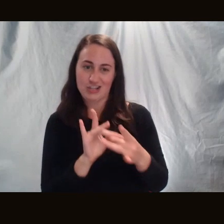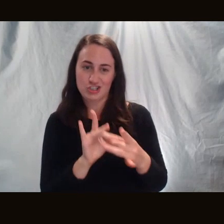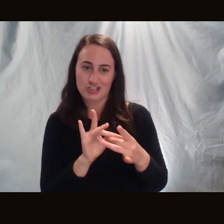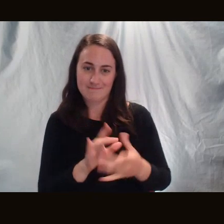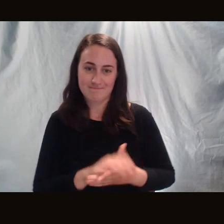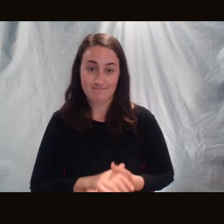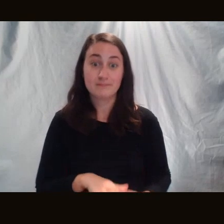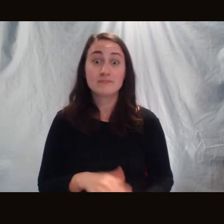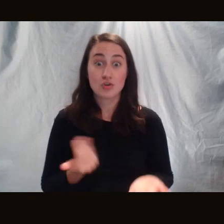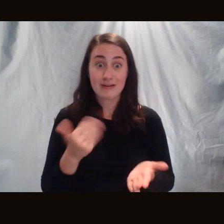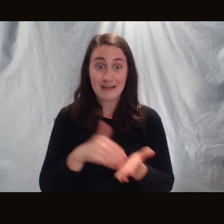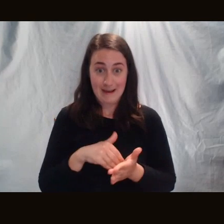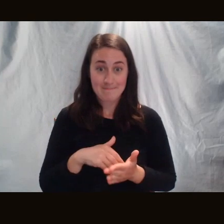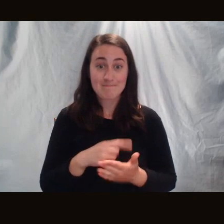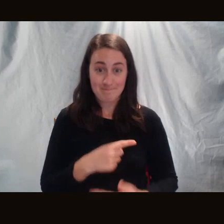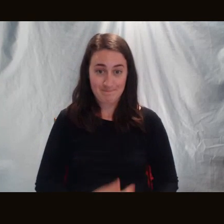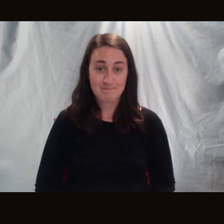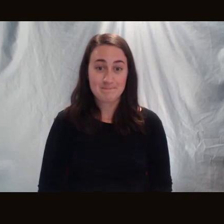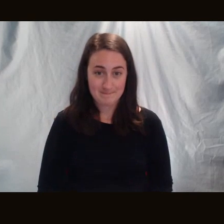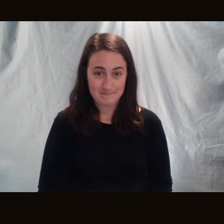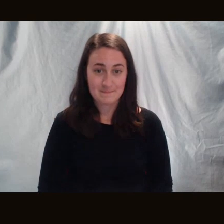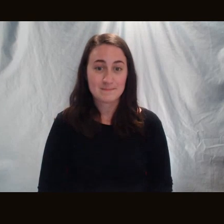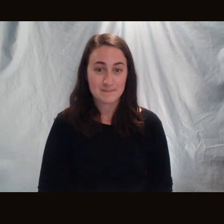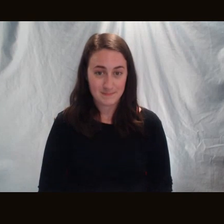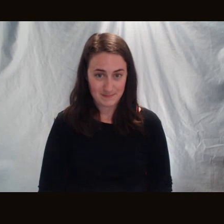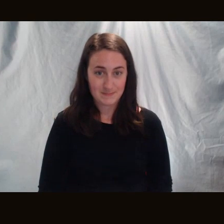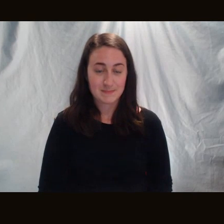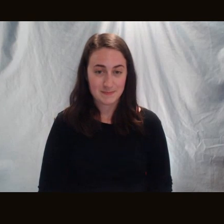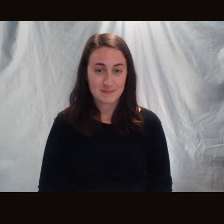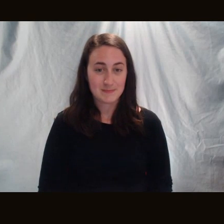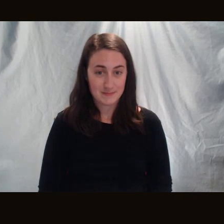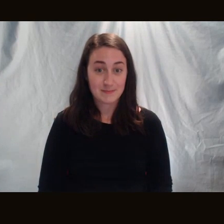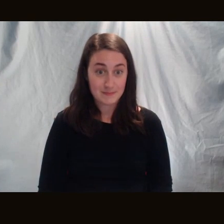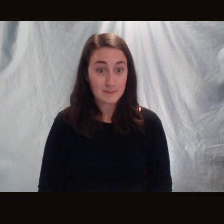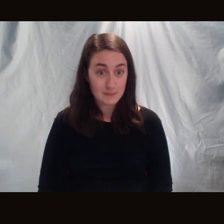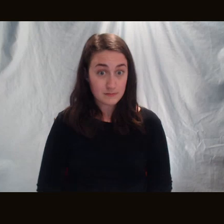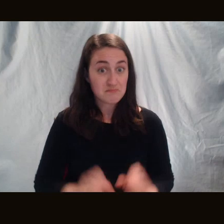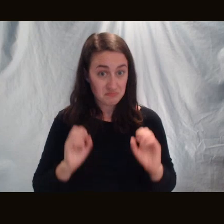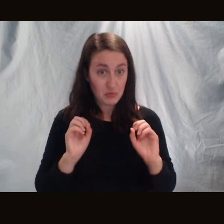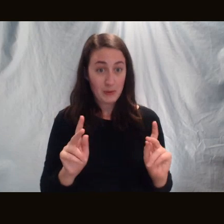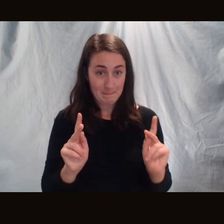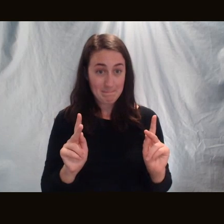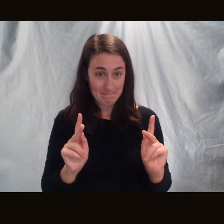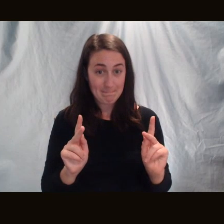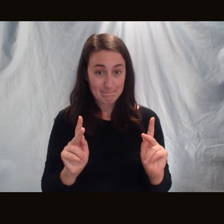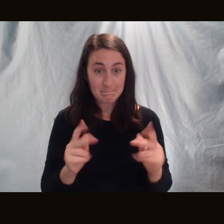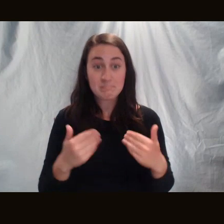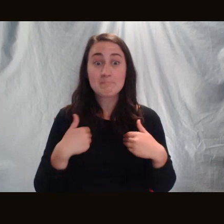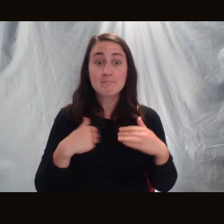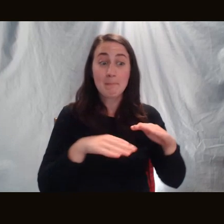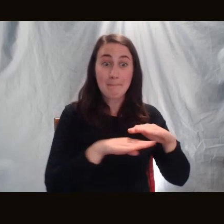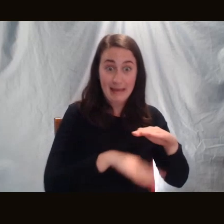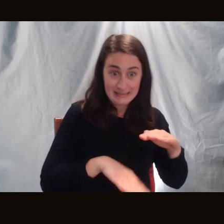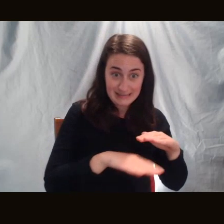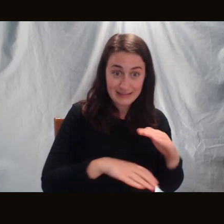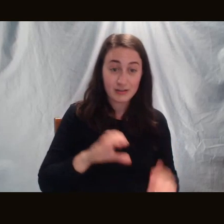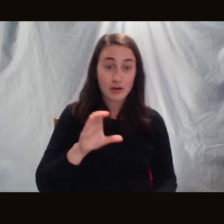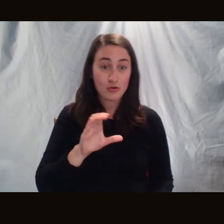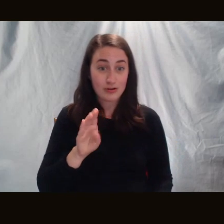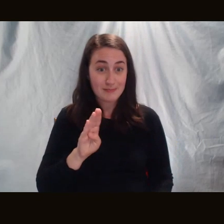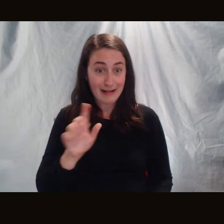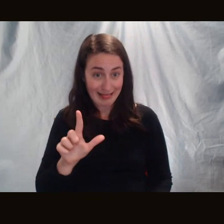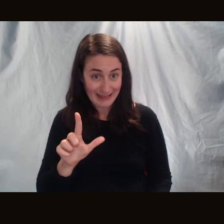2, 3, around 5, 6, 7. Okay, so far we have our basic, our crossbody